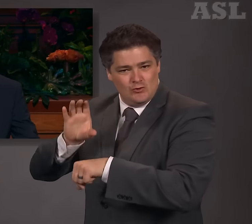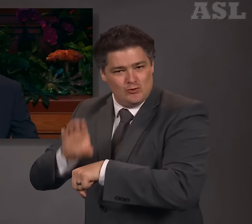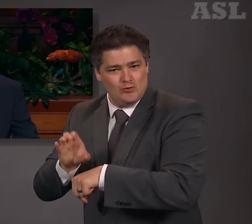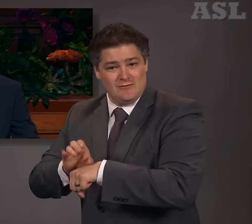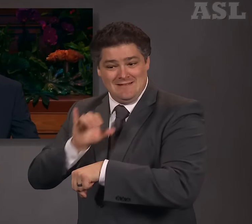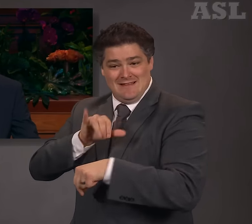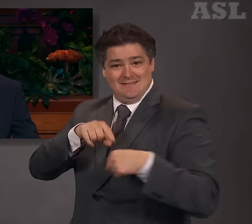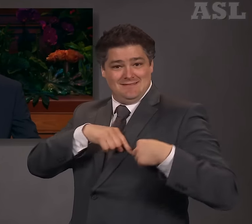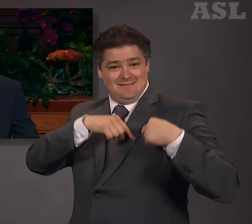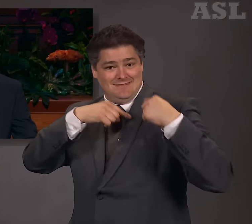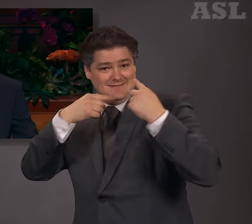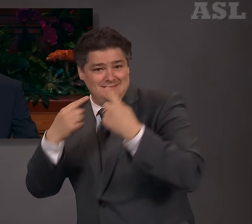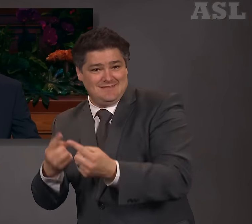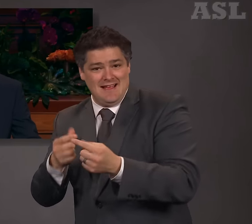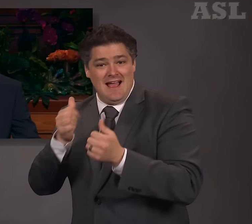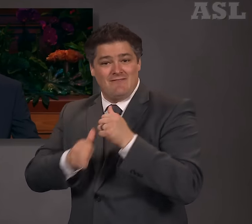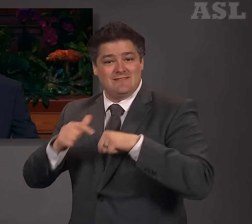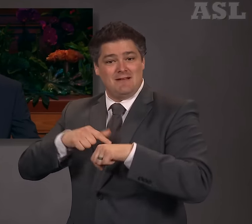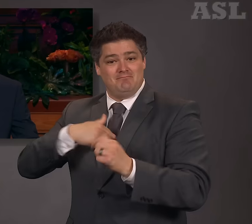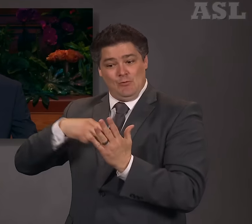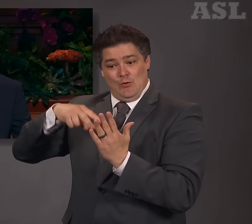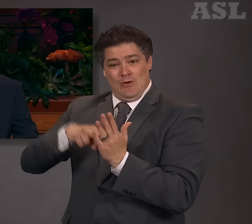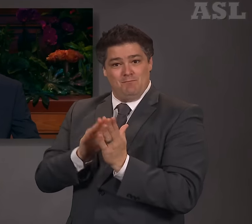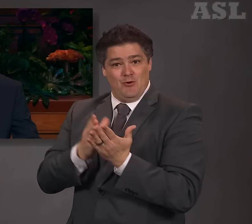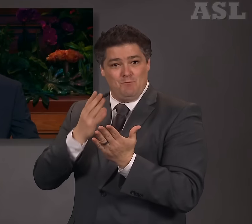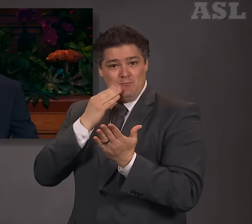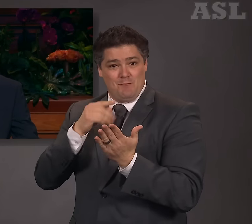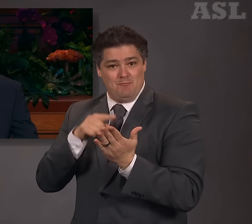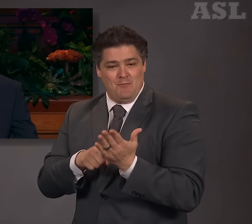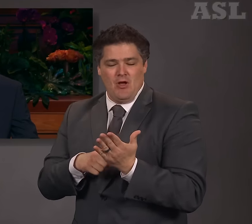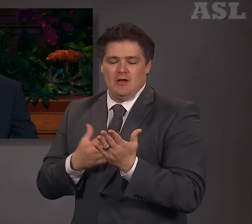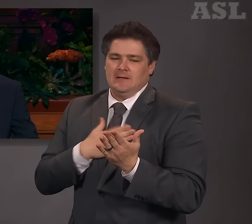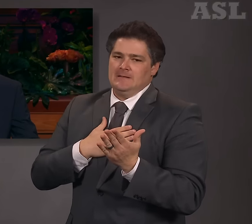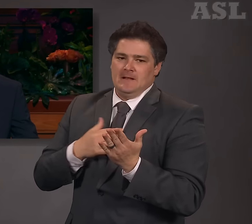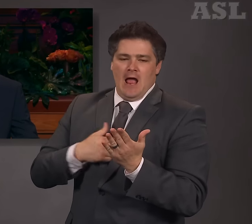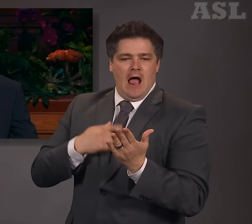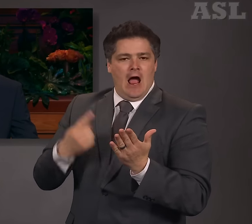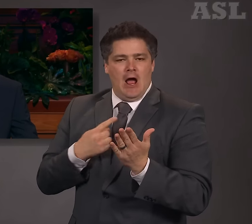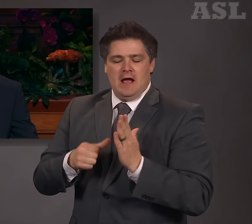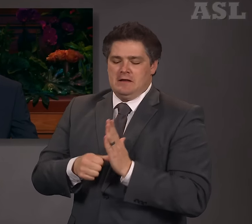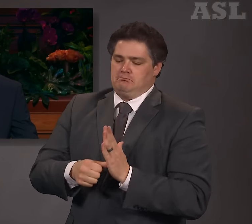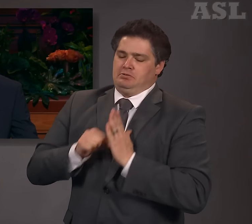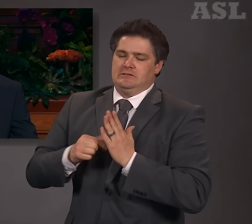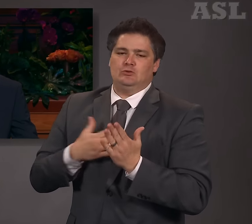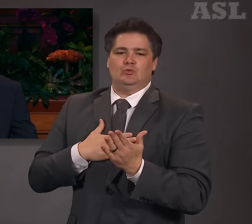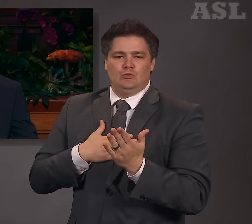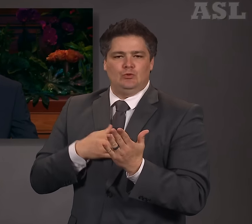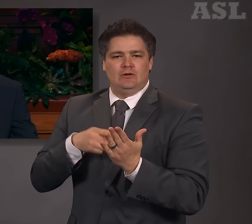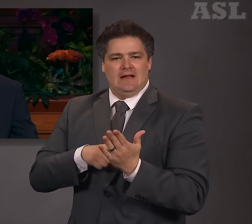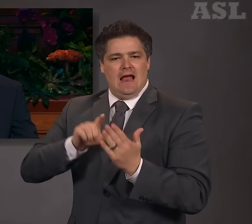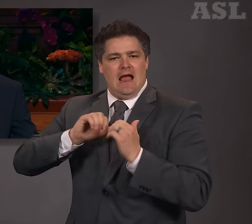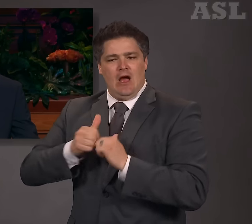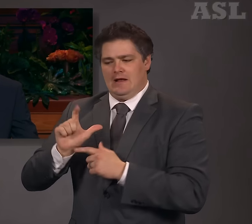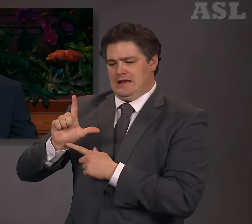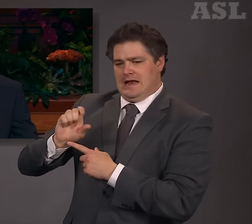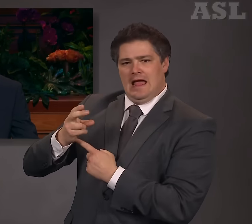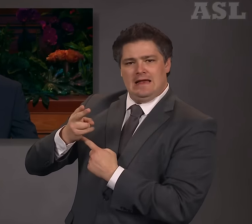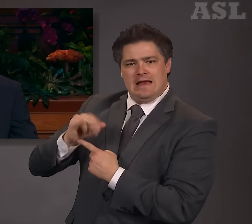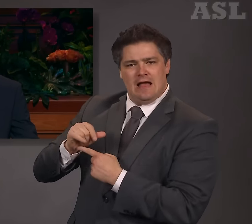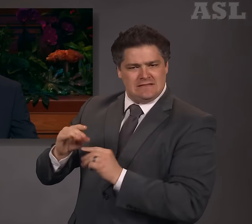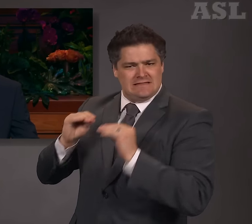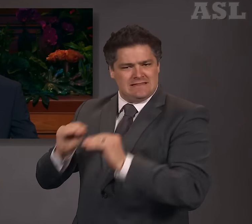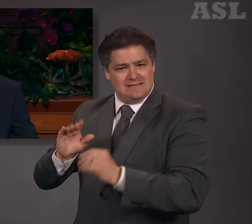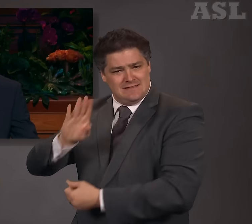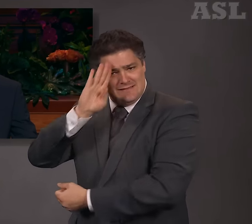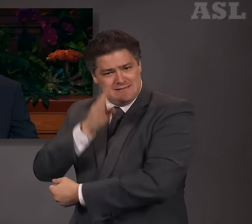many years ago, I have always been impressed by the profound teachings that Lehi gave to his son